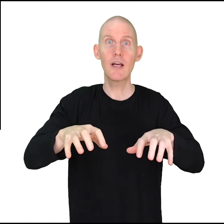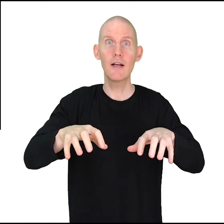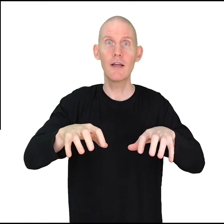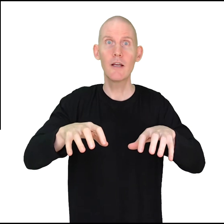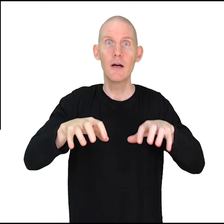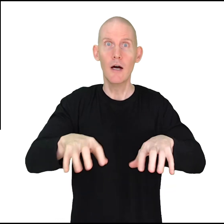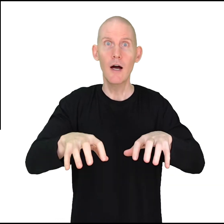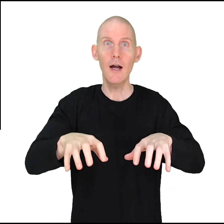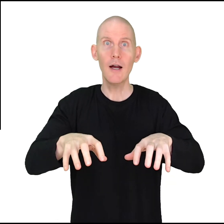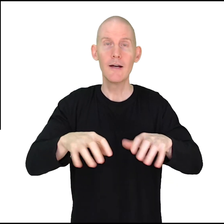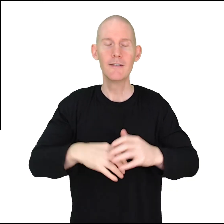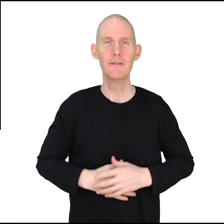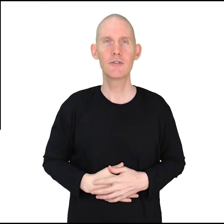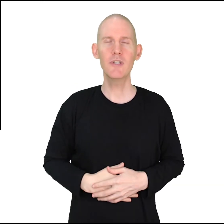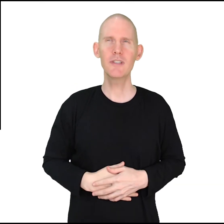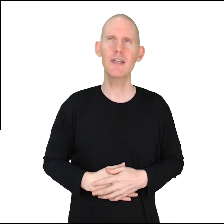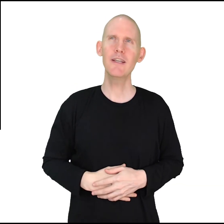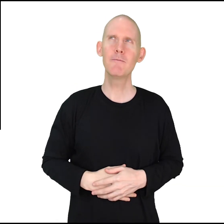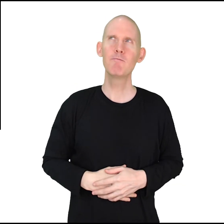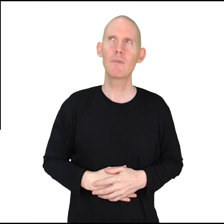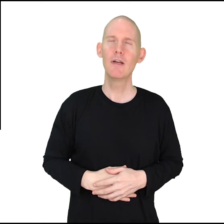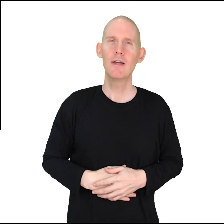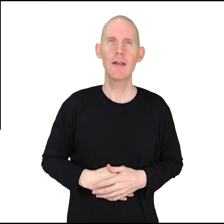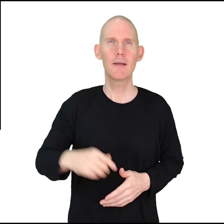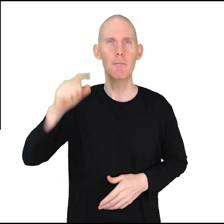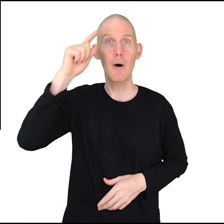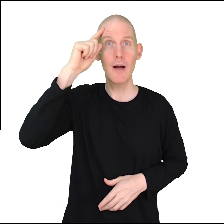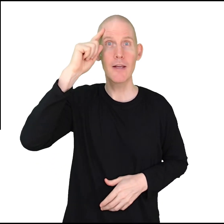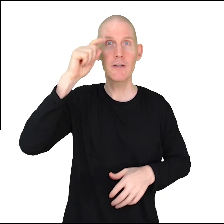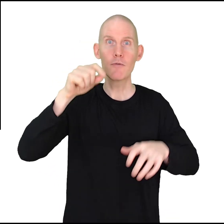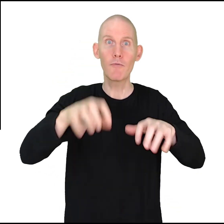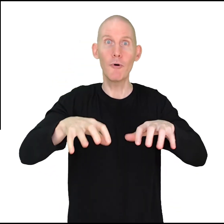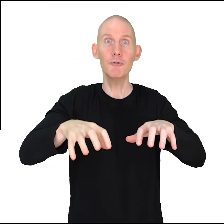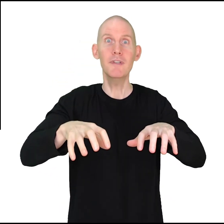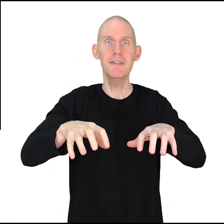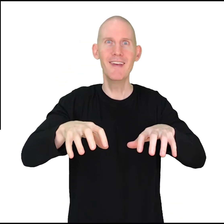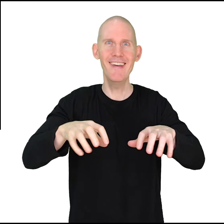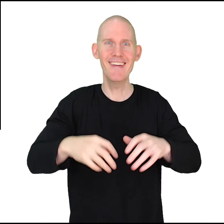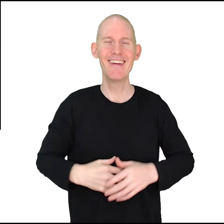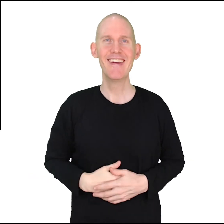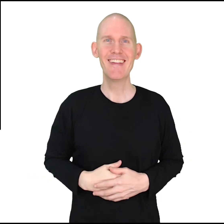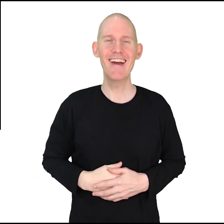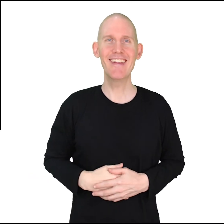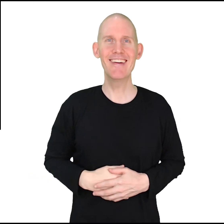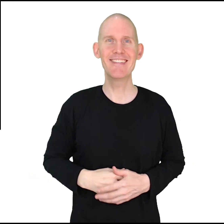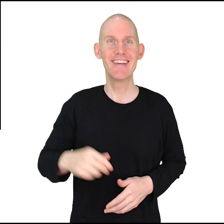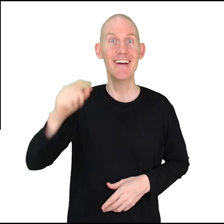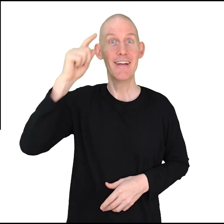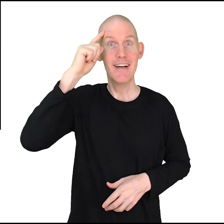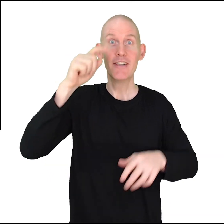like, So just think like mind frozen. That is